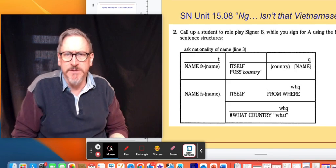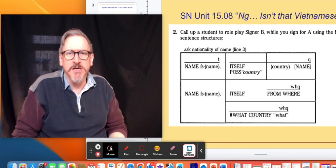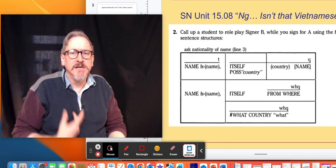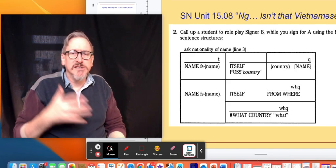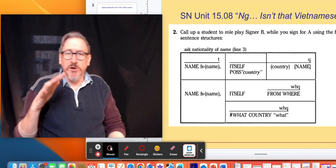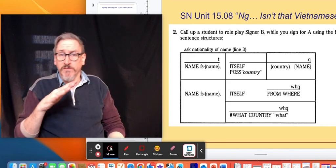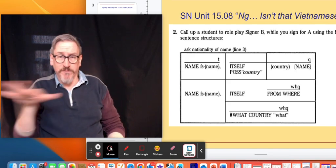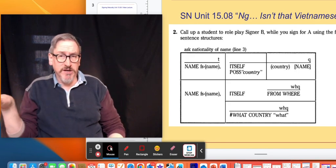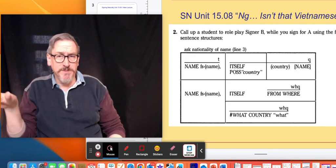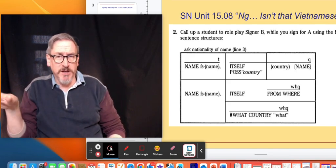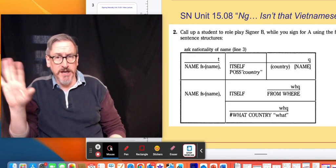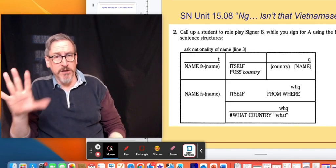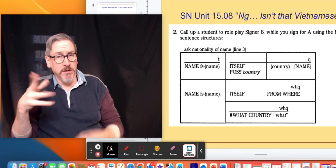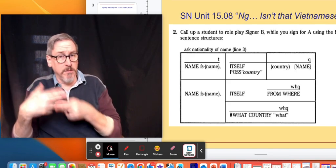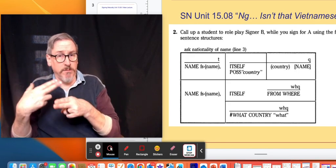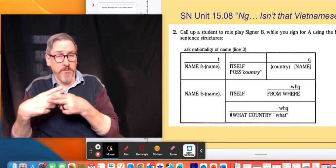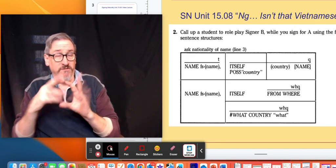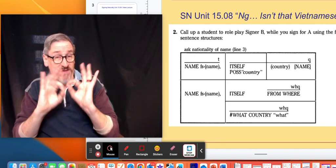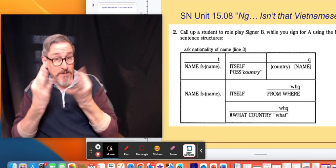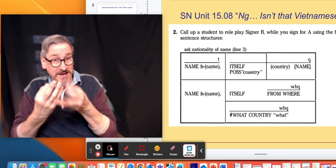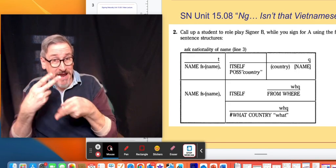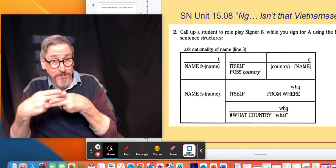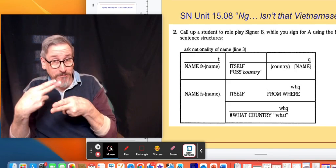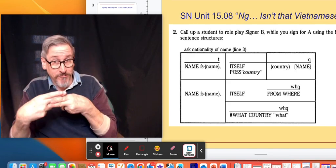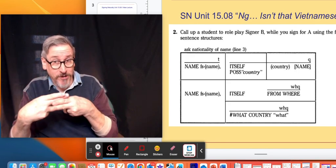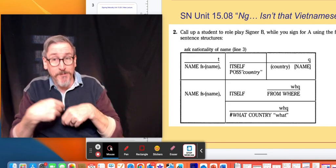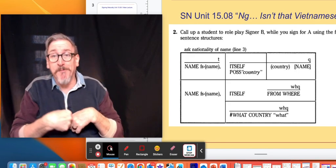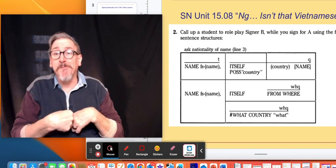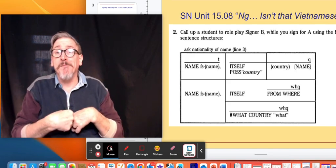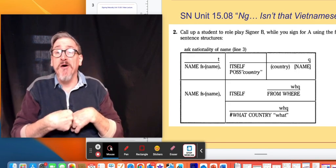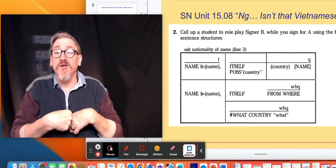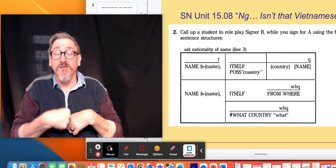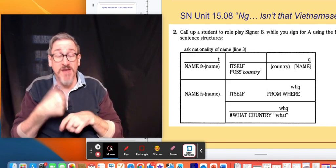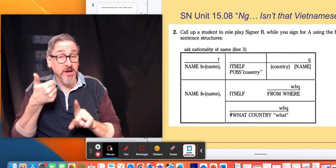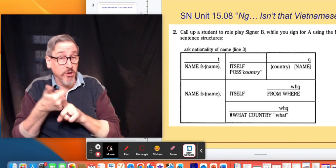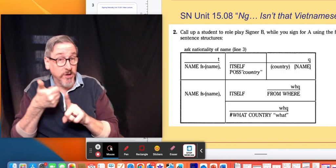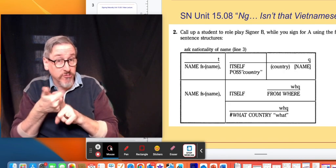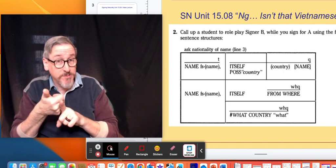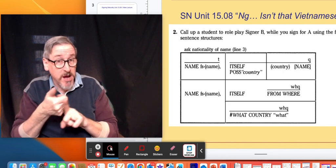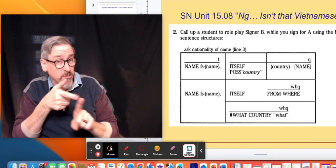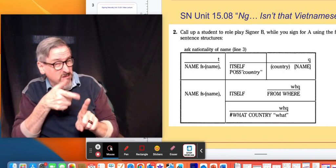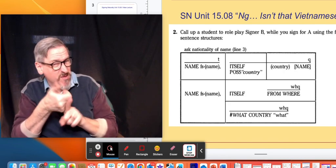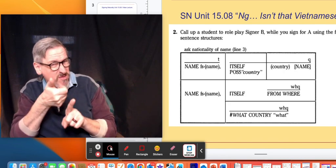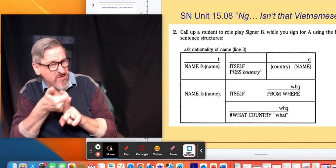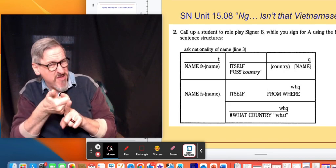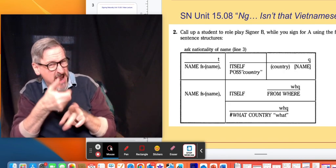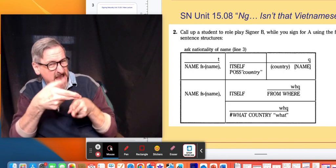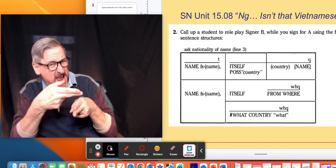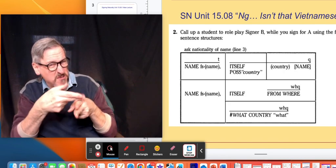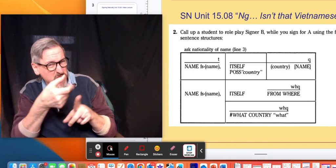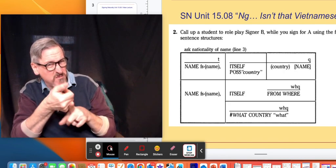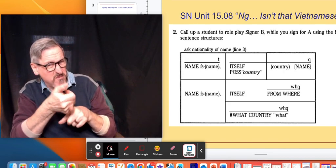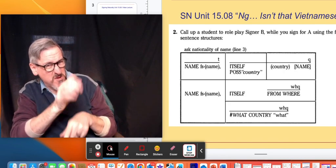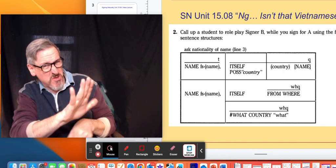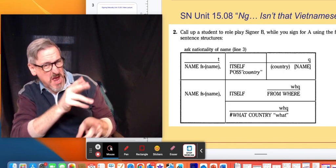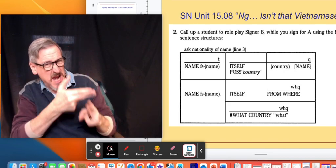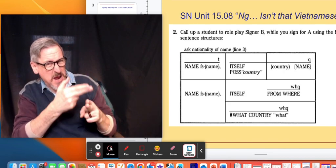class. So finger spelling, family name, right? Then you can respond with that